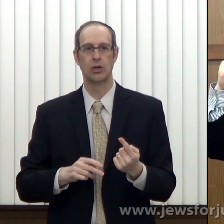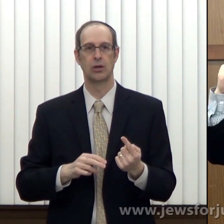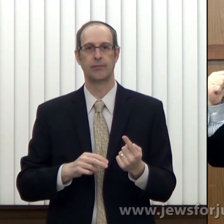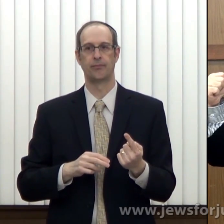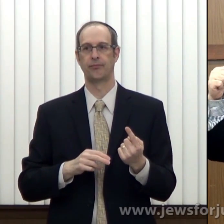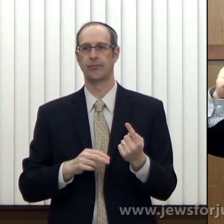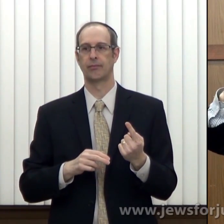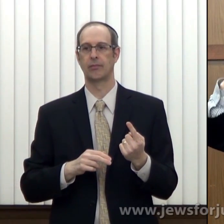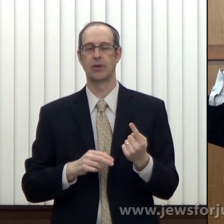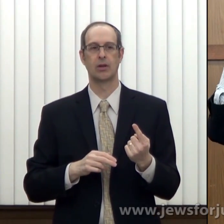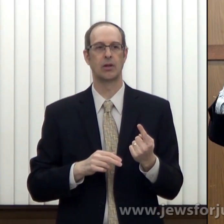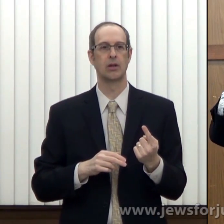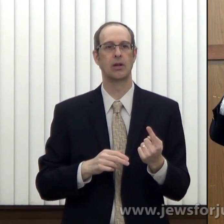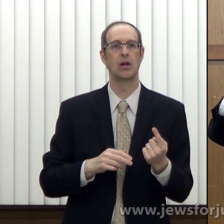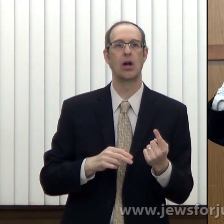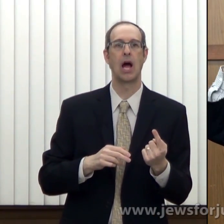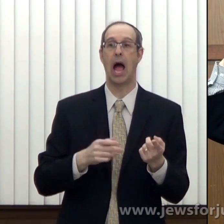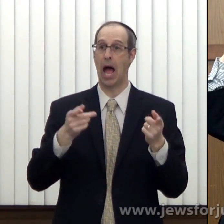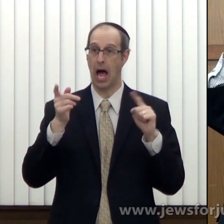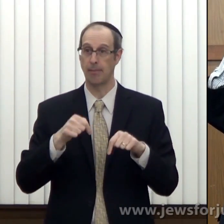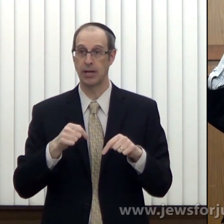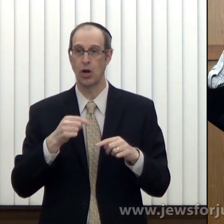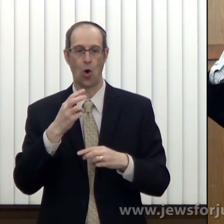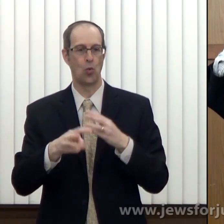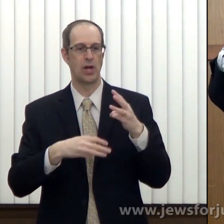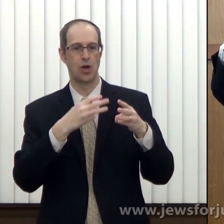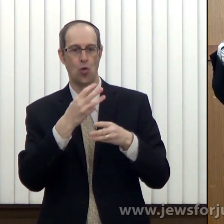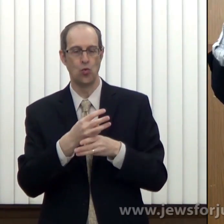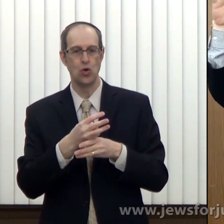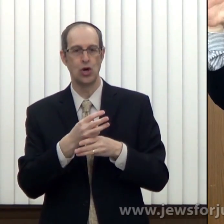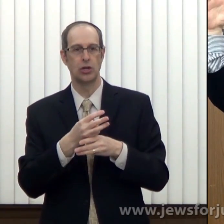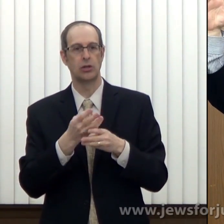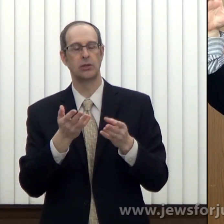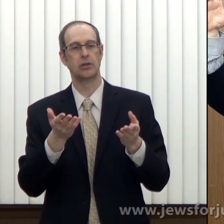when the world has reached its